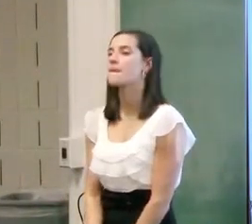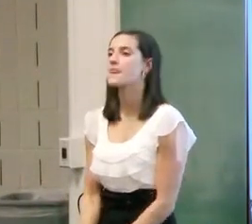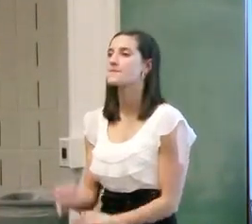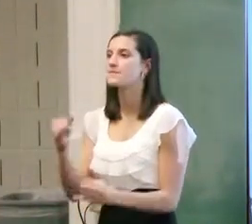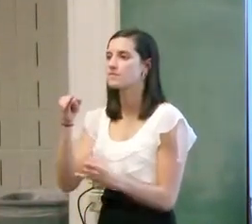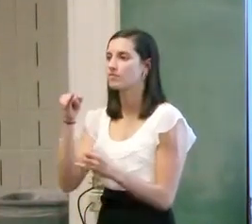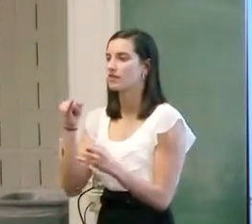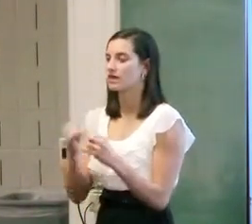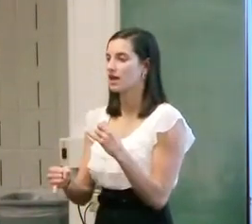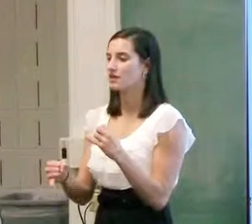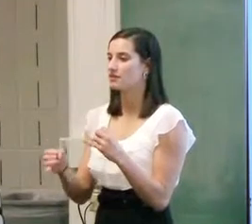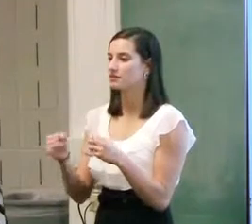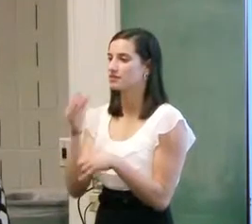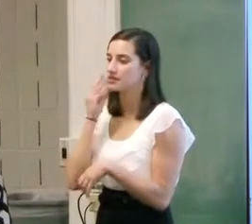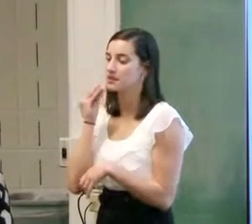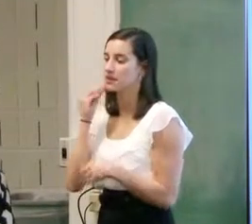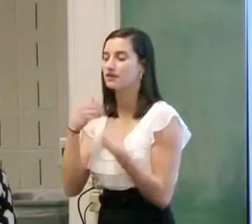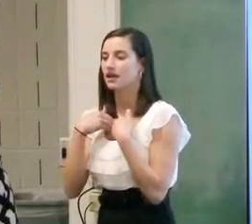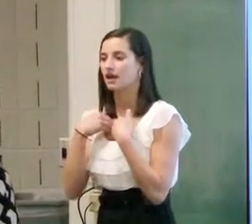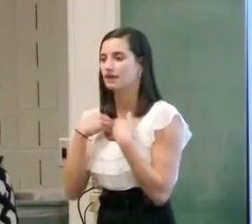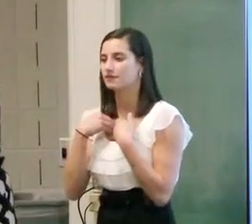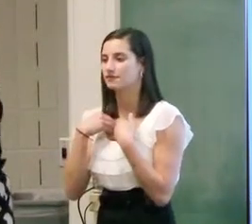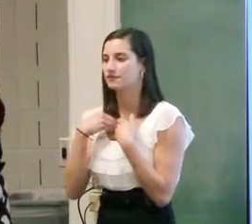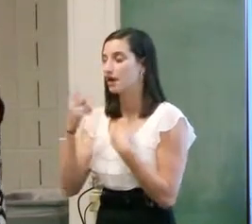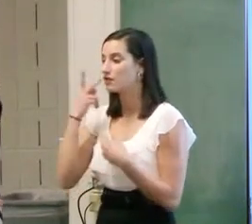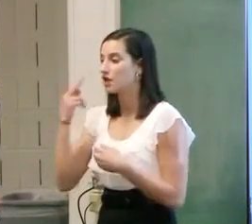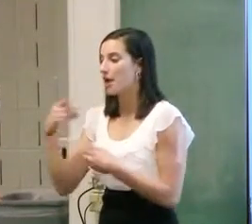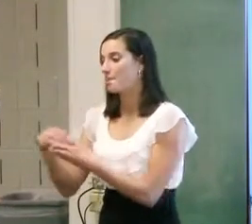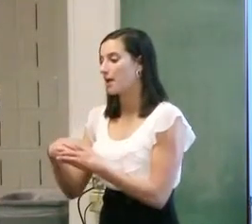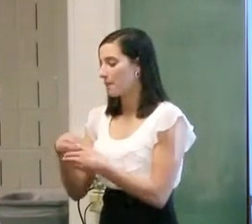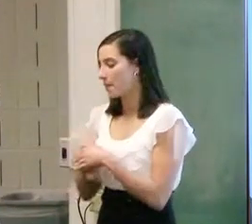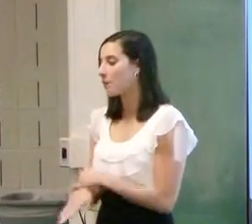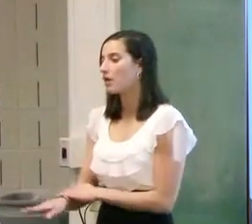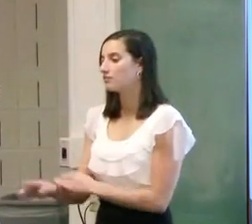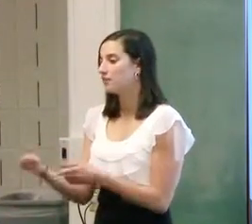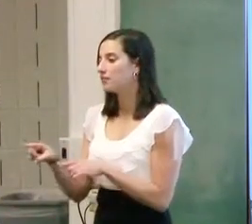The last best memory that I had is I got to witness a baby being born.